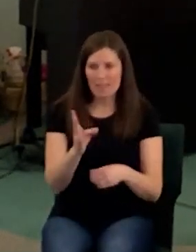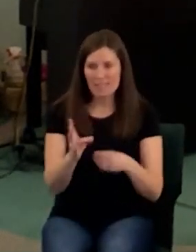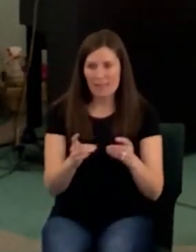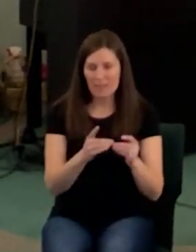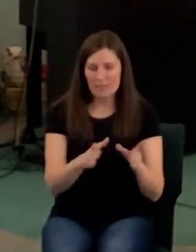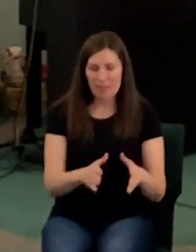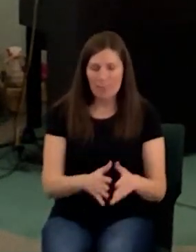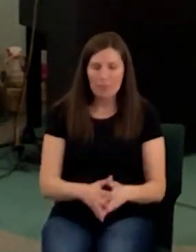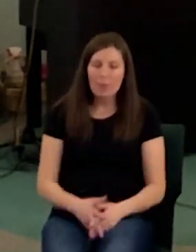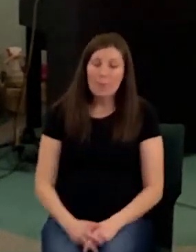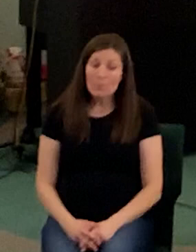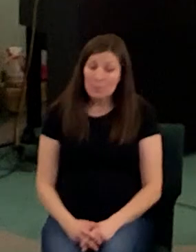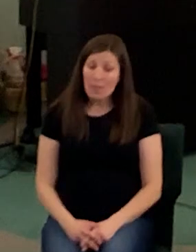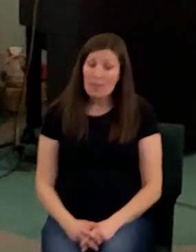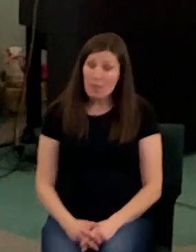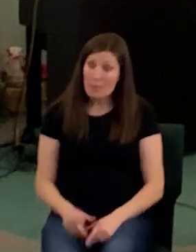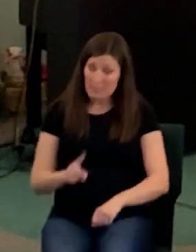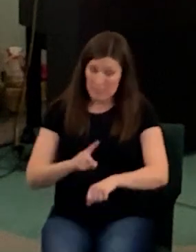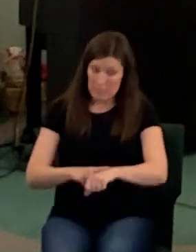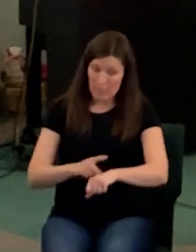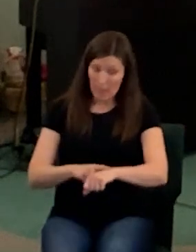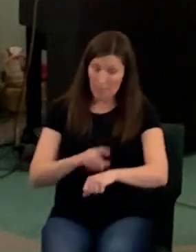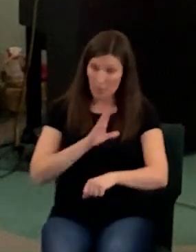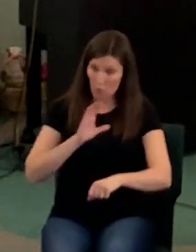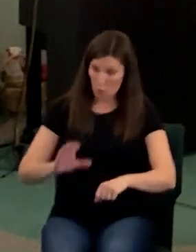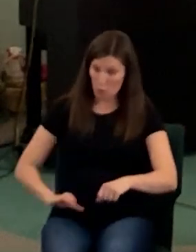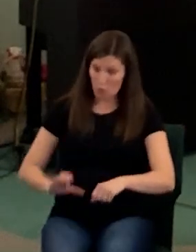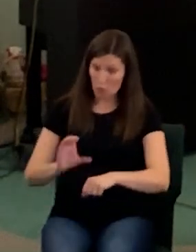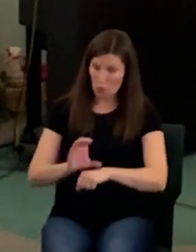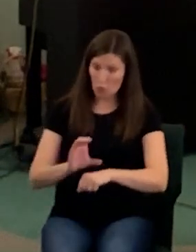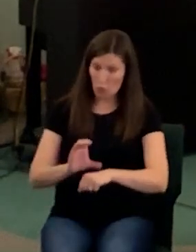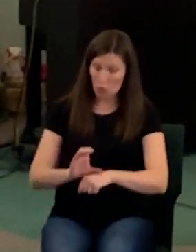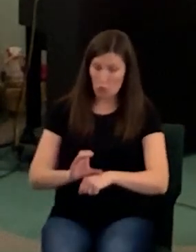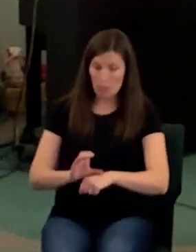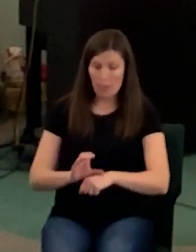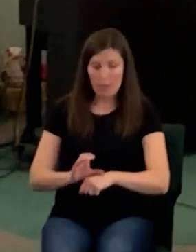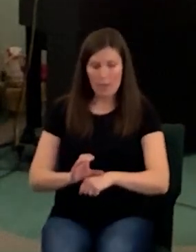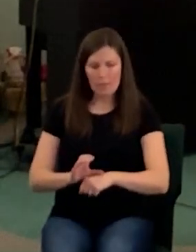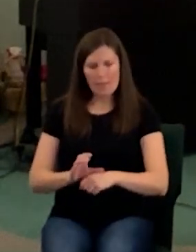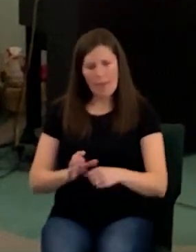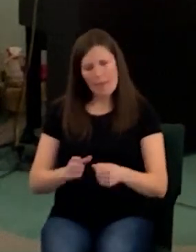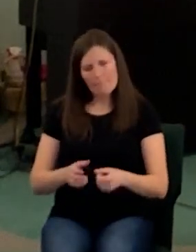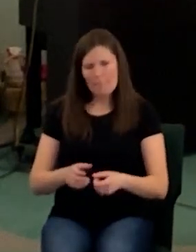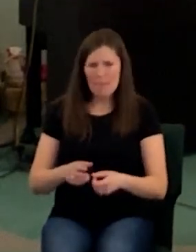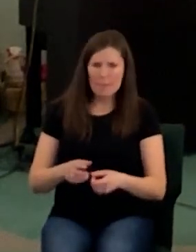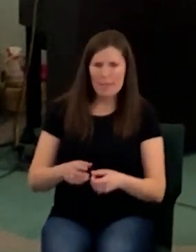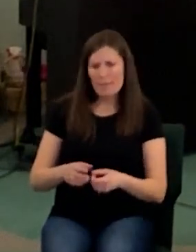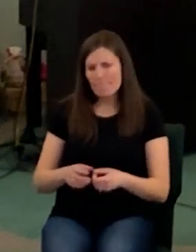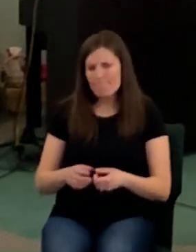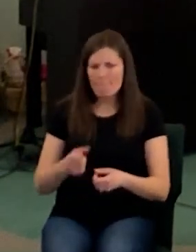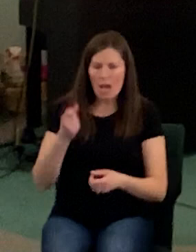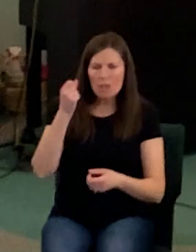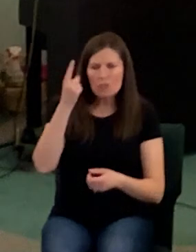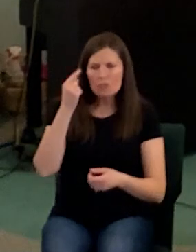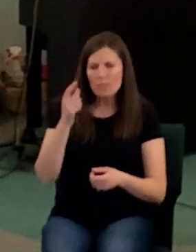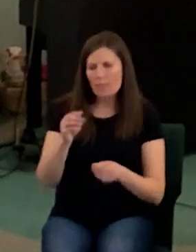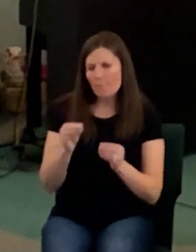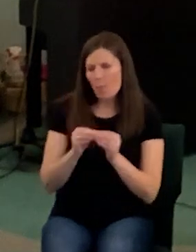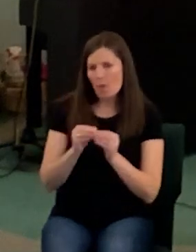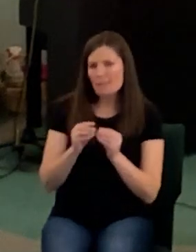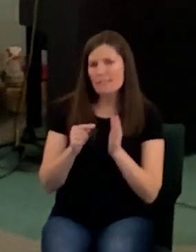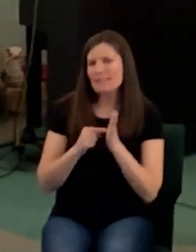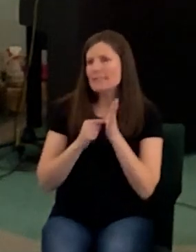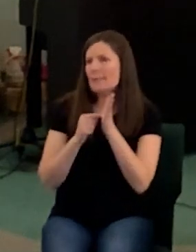of the Christian church starting in the 4th century that would follow more of a symbolic interpretation, more of a